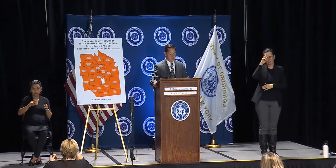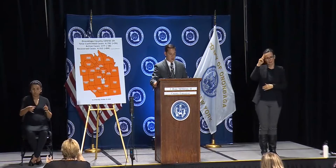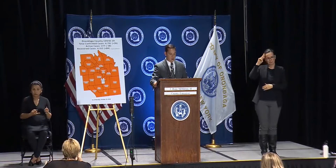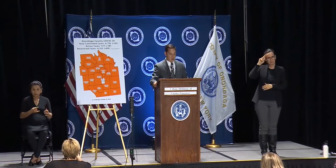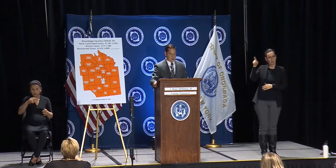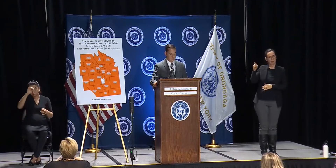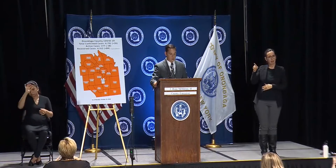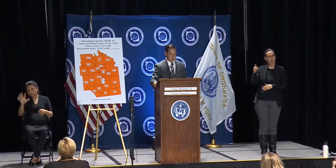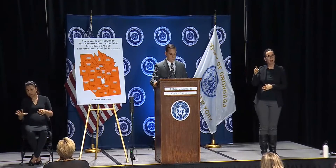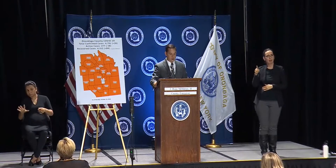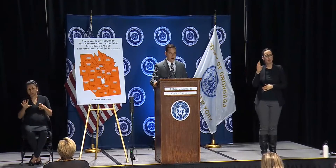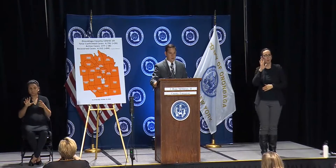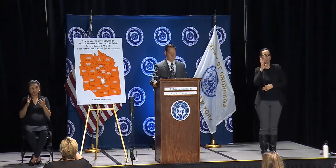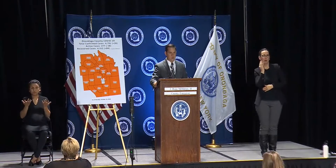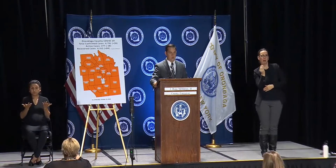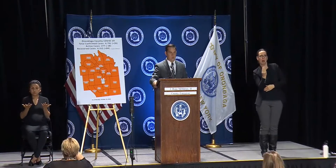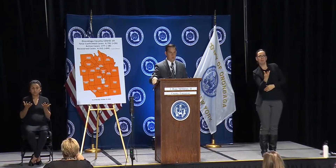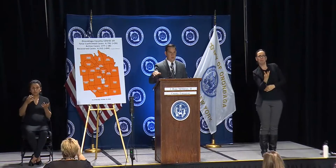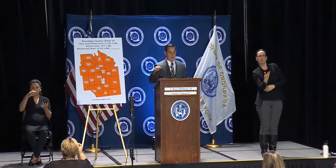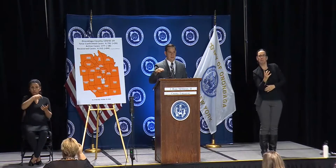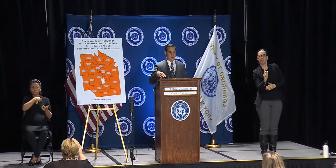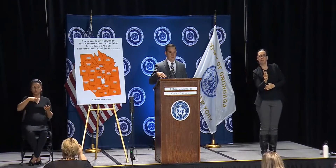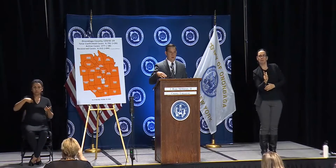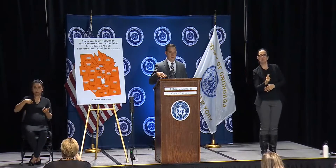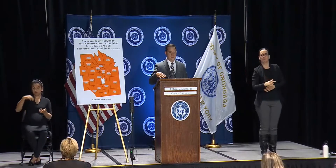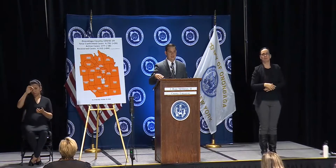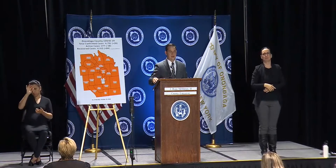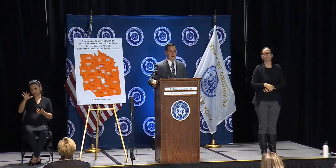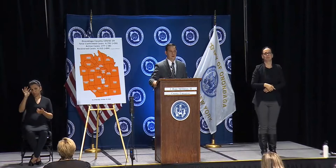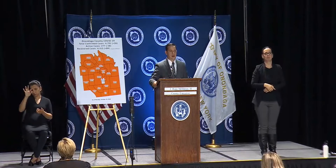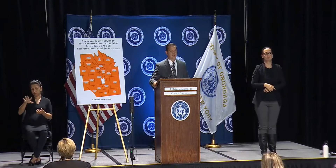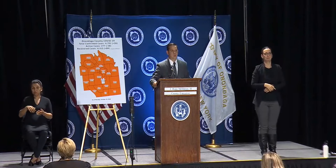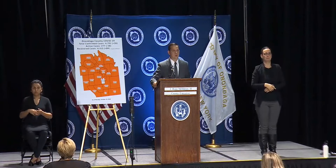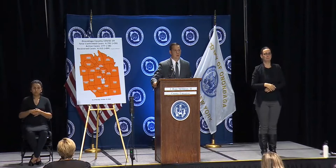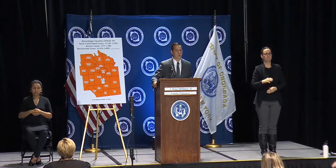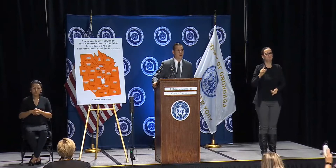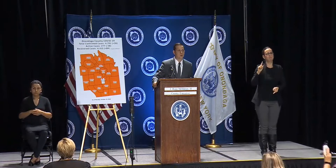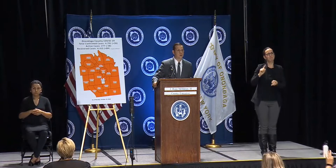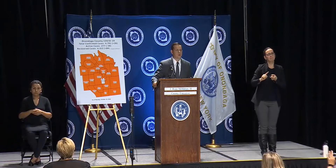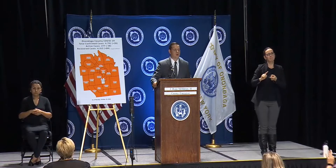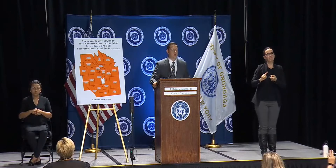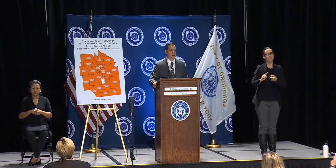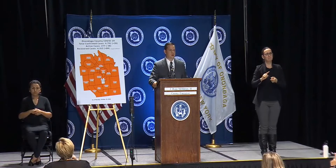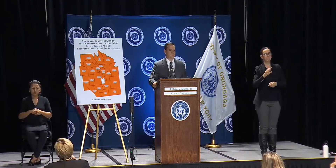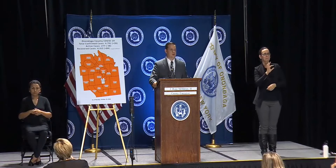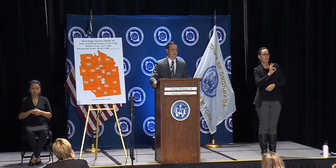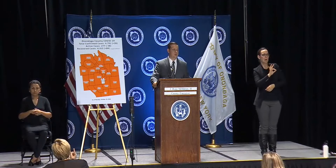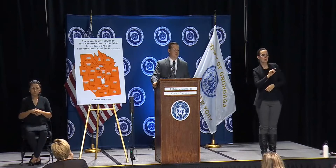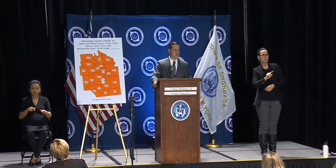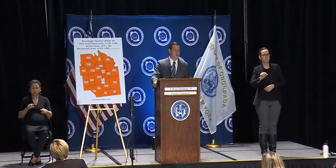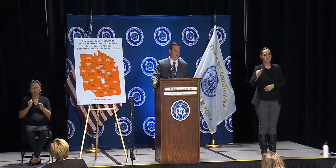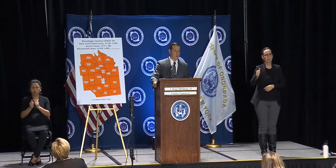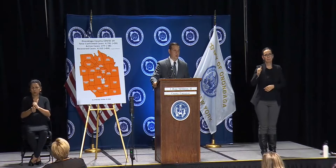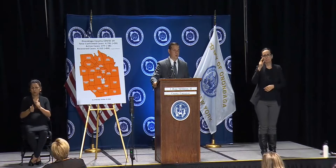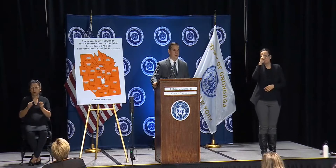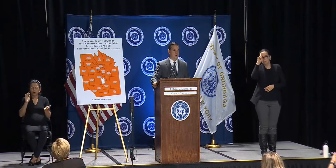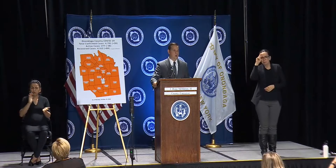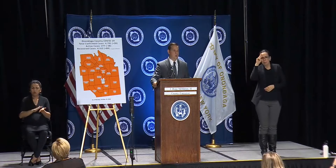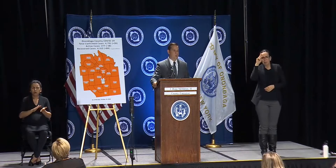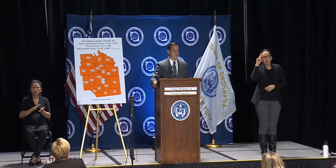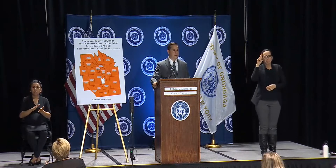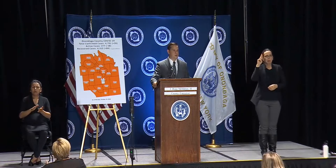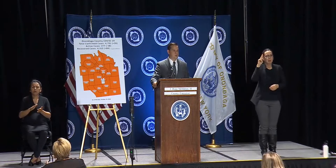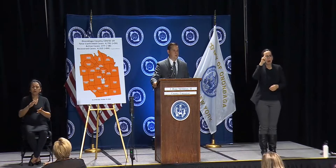that. We've had a little bit, we got down to about 9-10 hospital numbers in the community, really, really